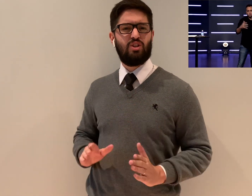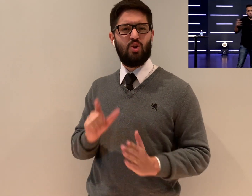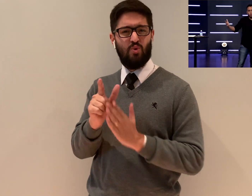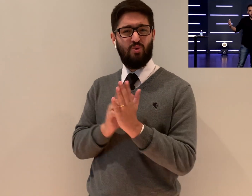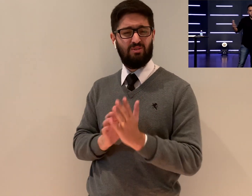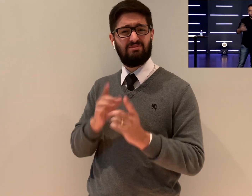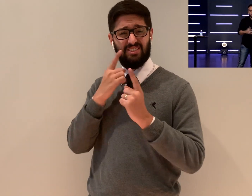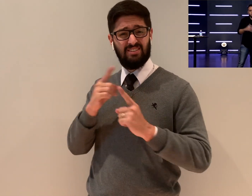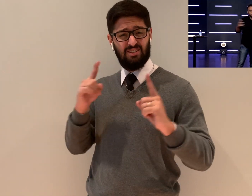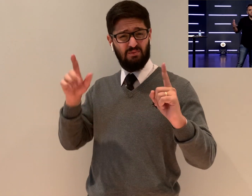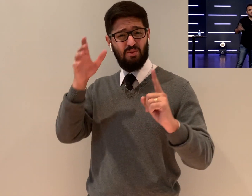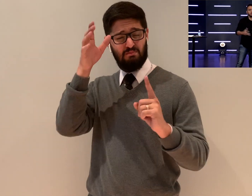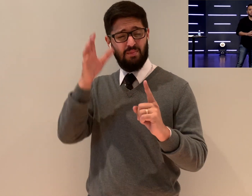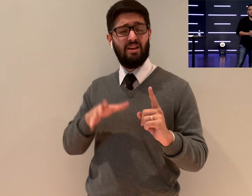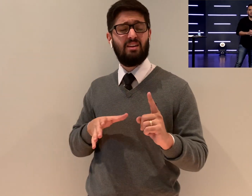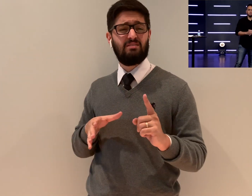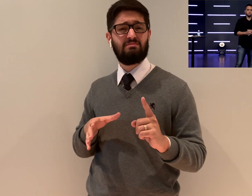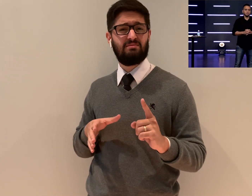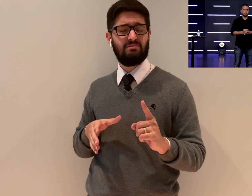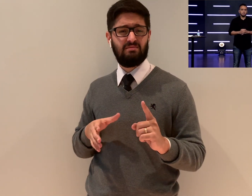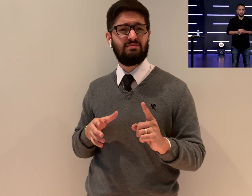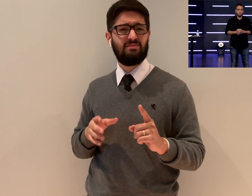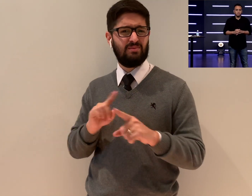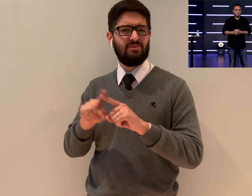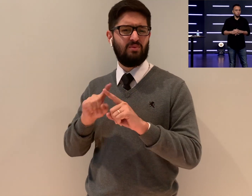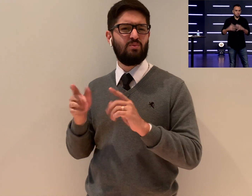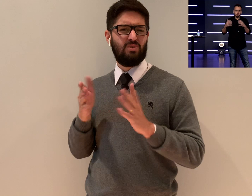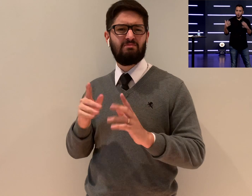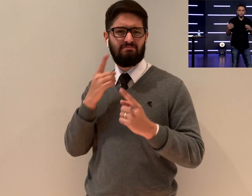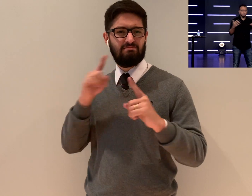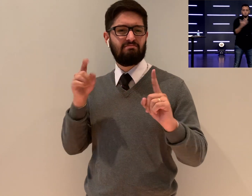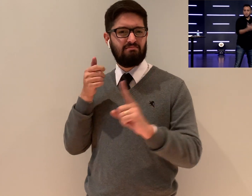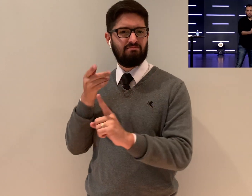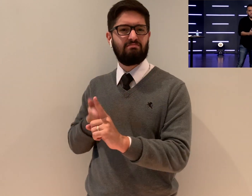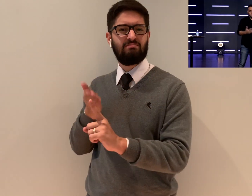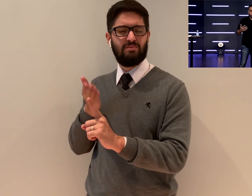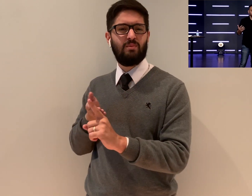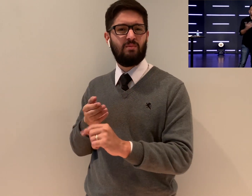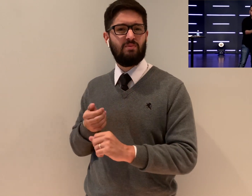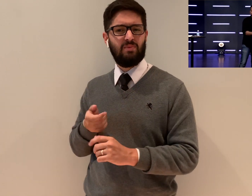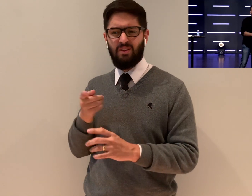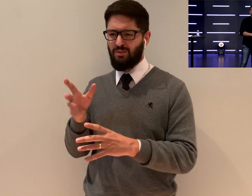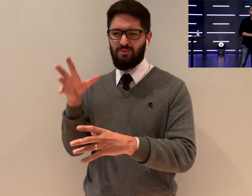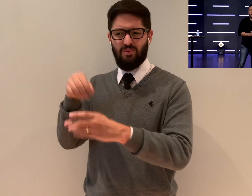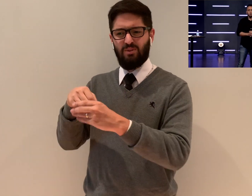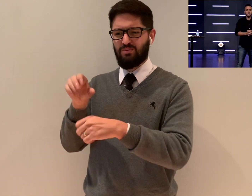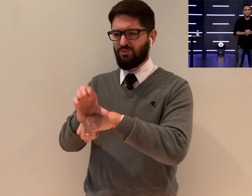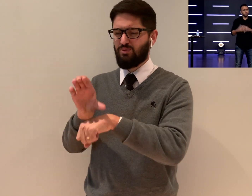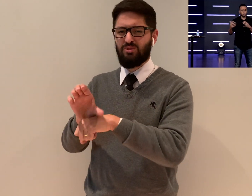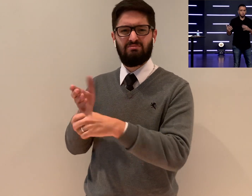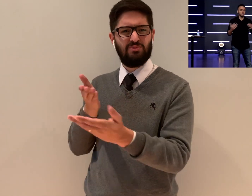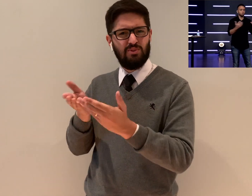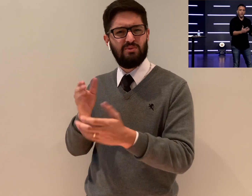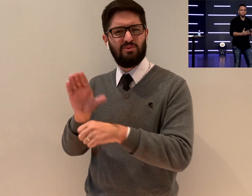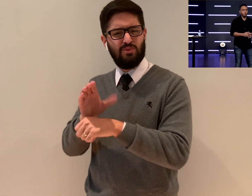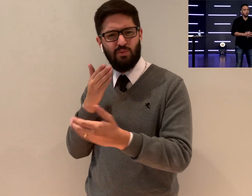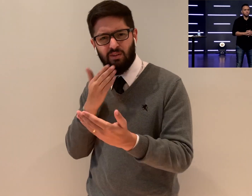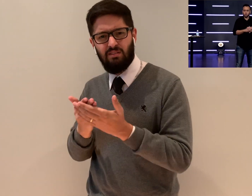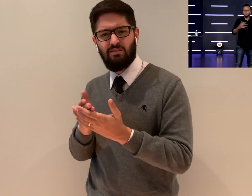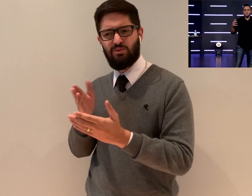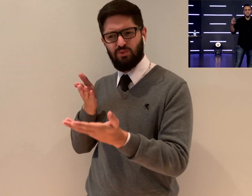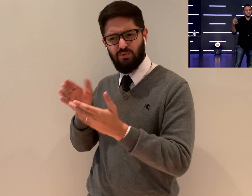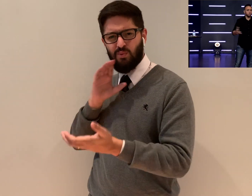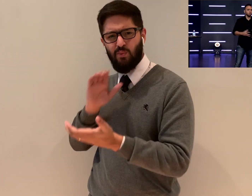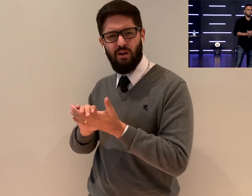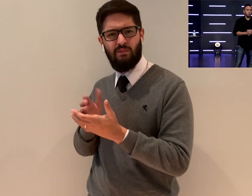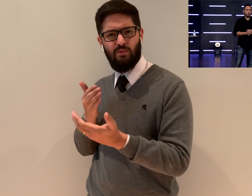in every way that you can think of. He was involved in the mission. He served his church well. He served his wife well. He